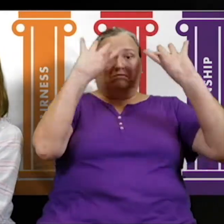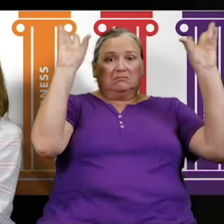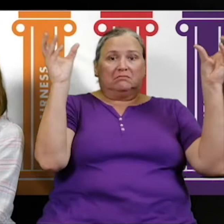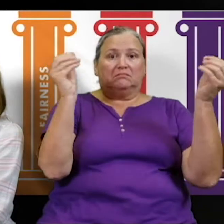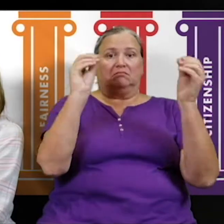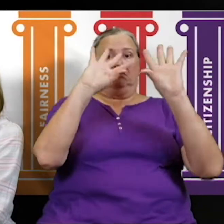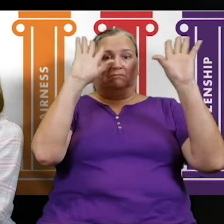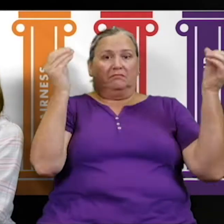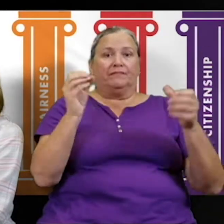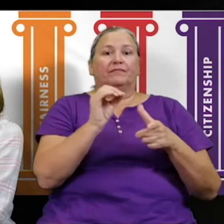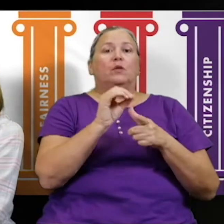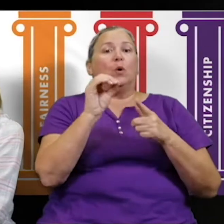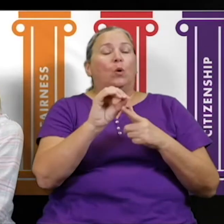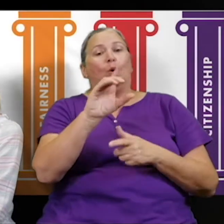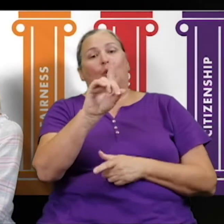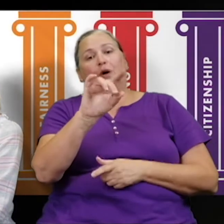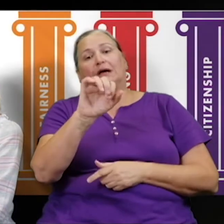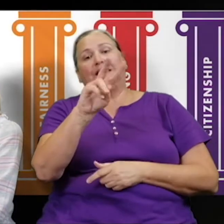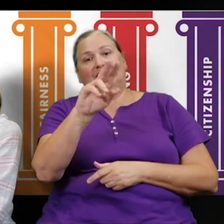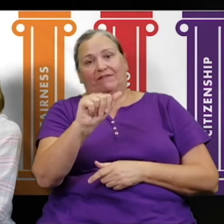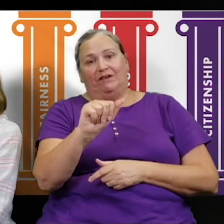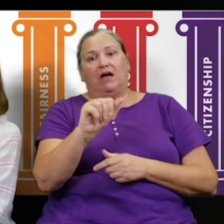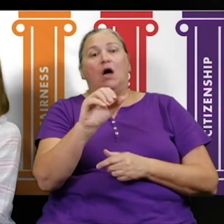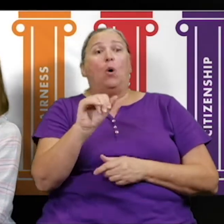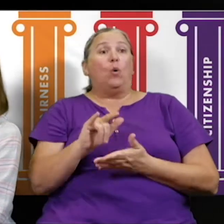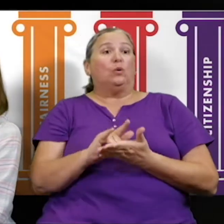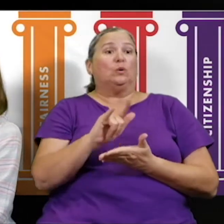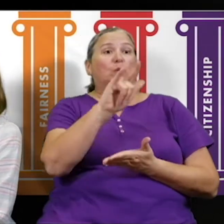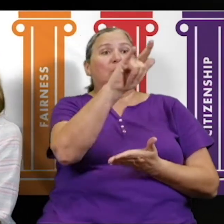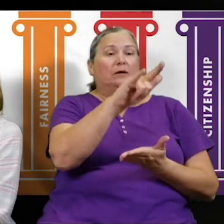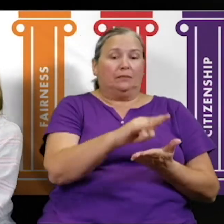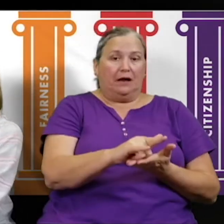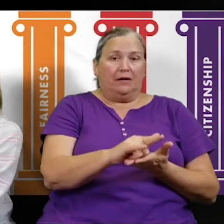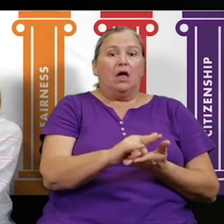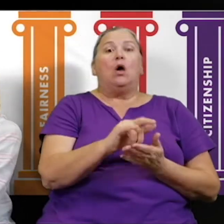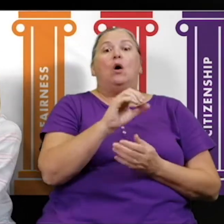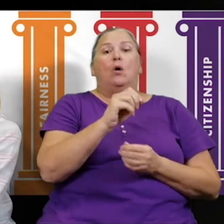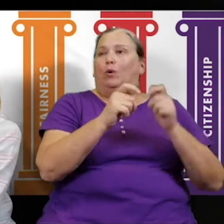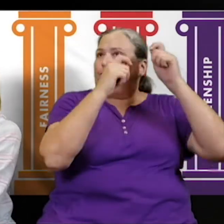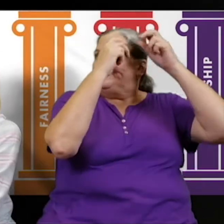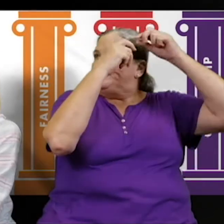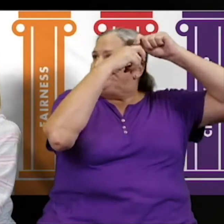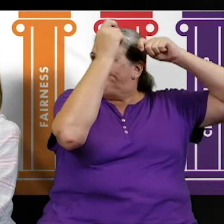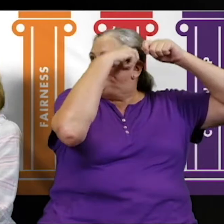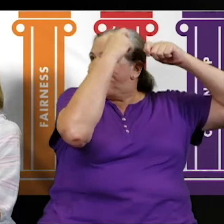a diva, or a pilot, or a hairdresser, or a scuba diver.